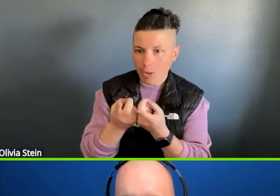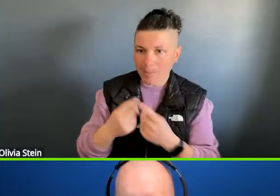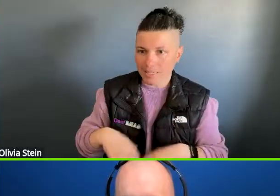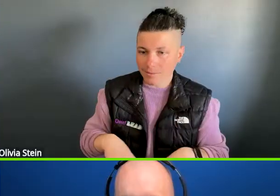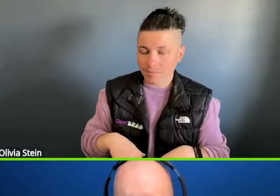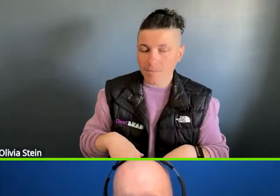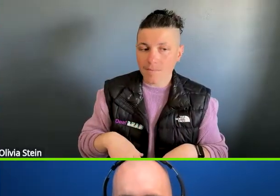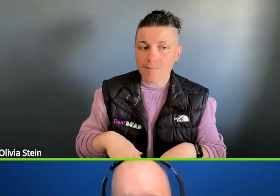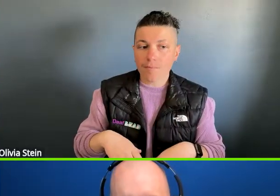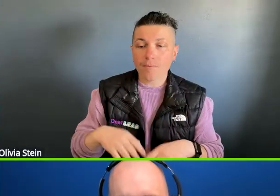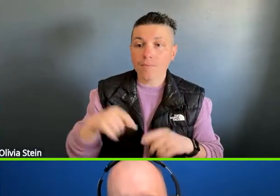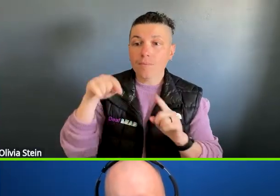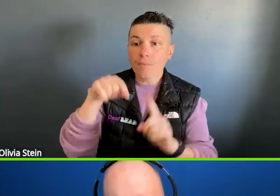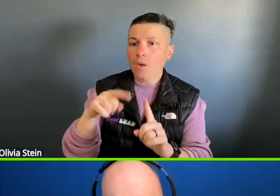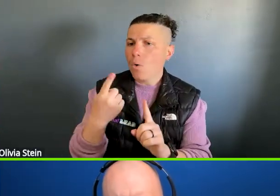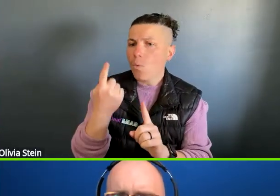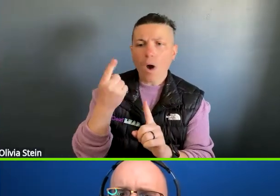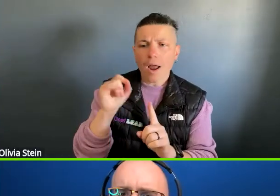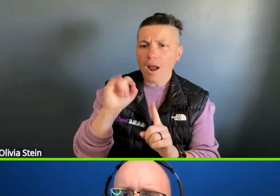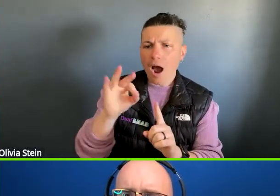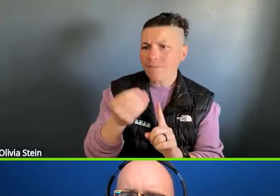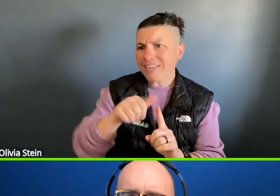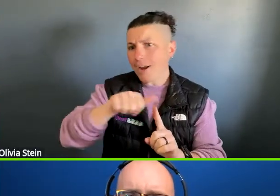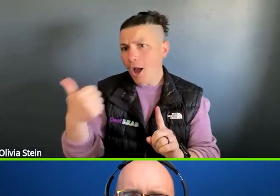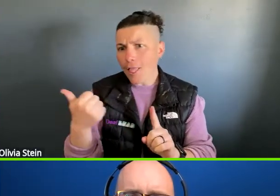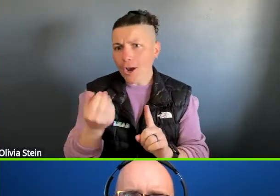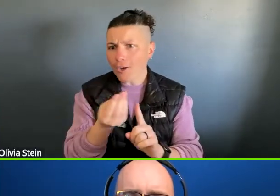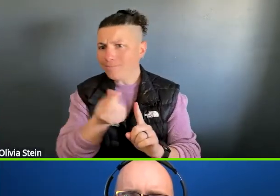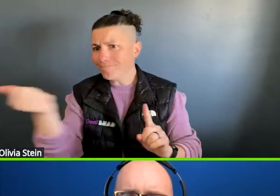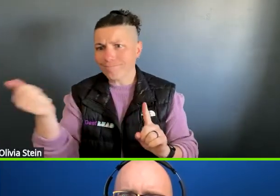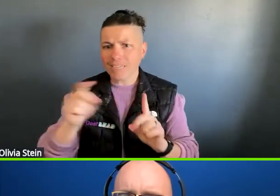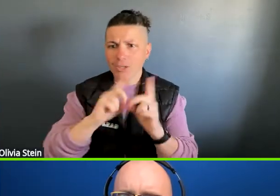Videophone Crisis Line Services Department.